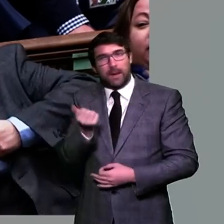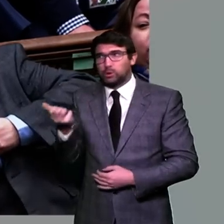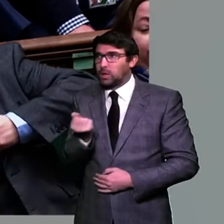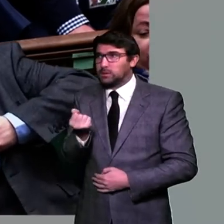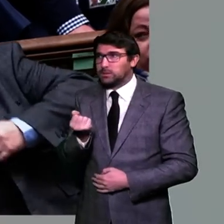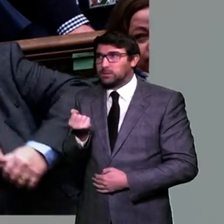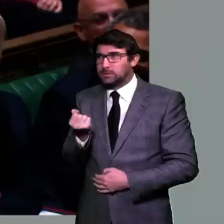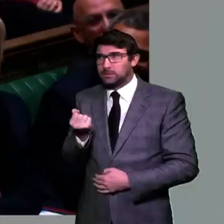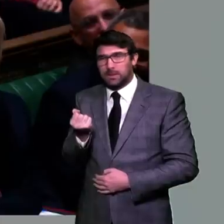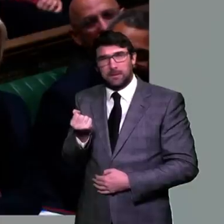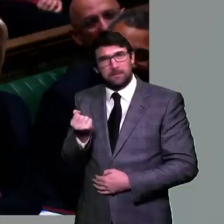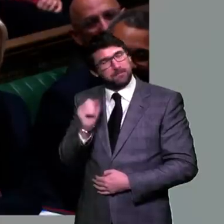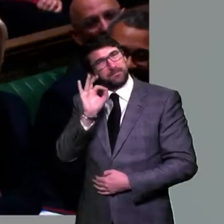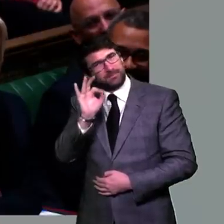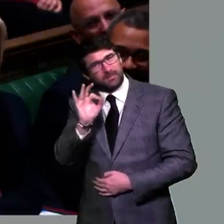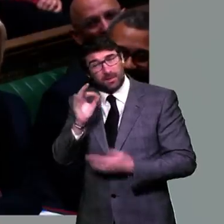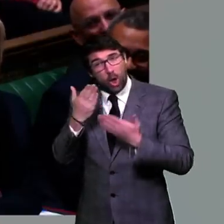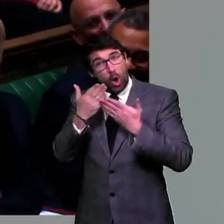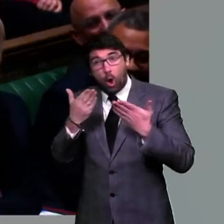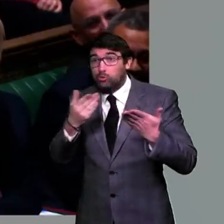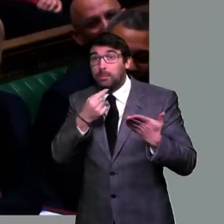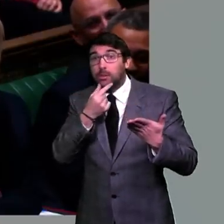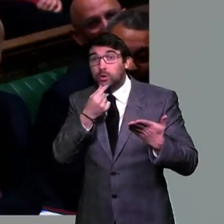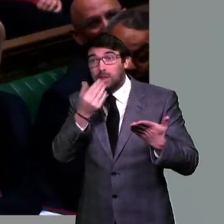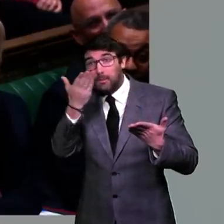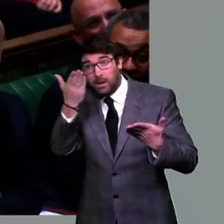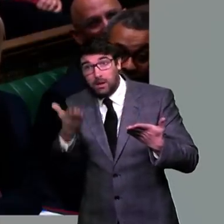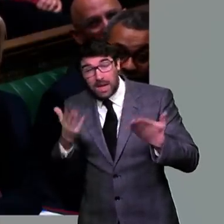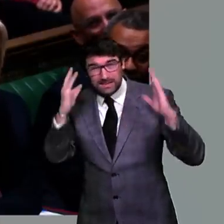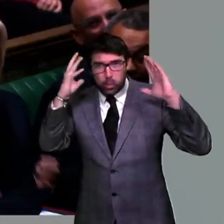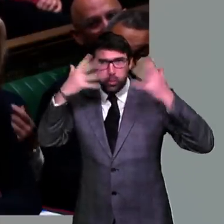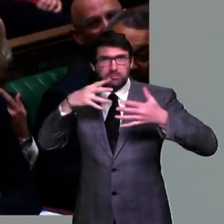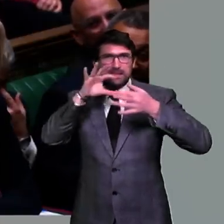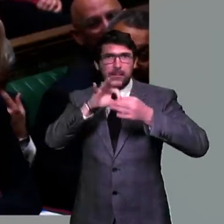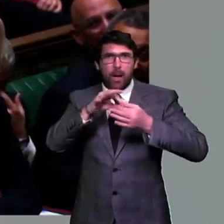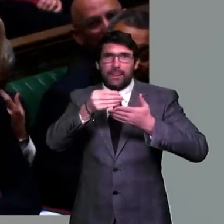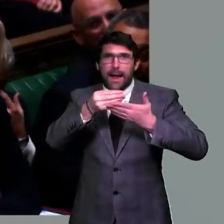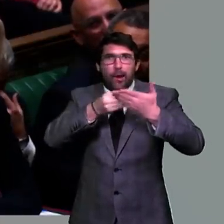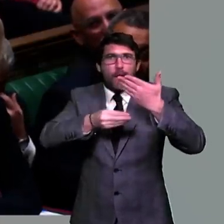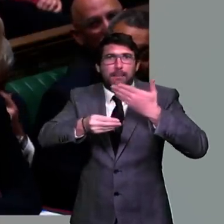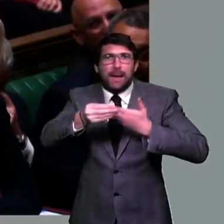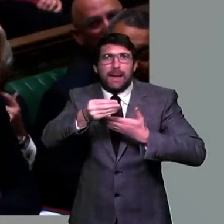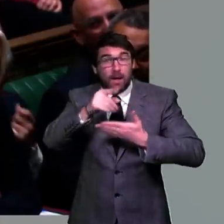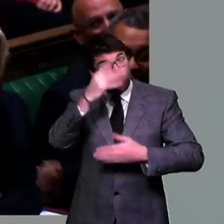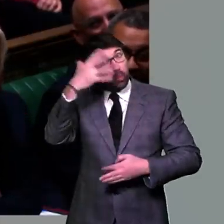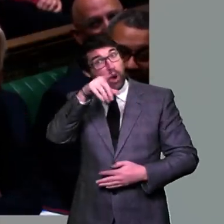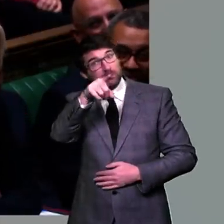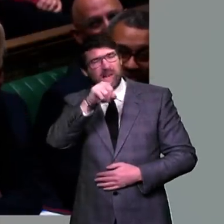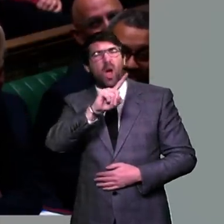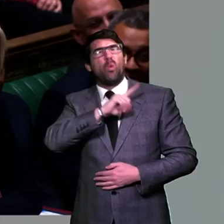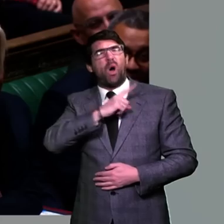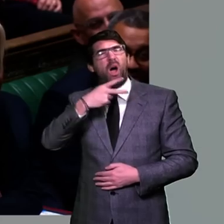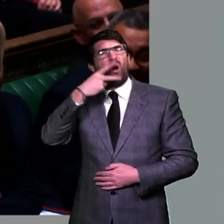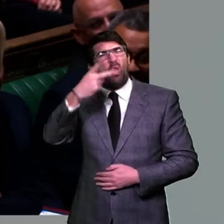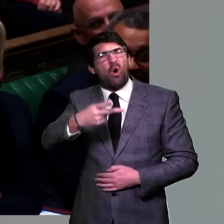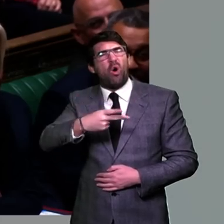And if the honourable gentleman is concerned about the economy, why does he continue to advocate for separatism, which